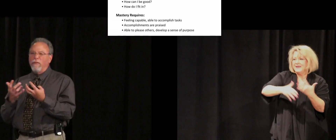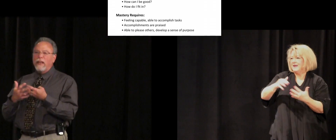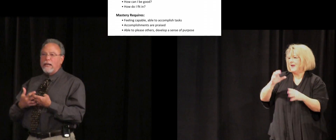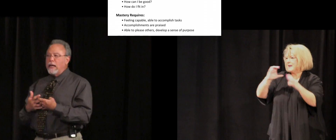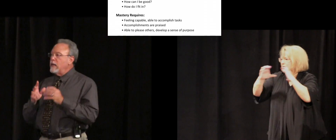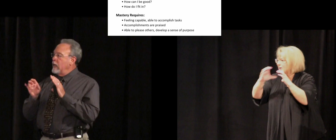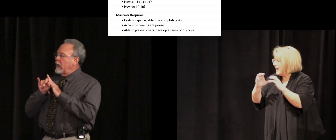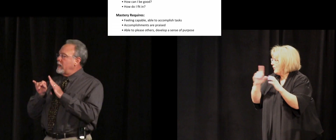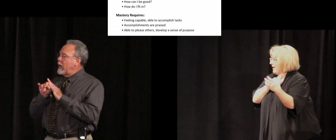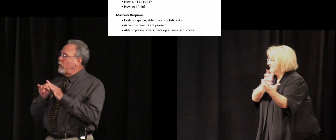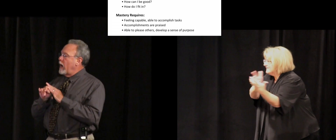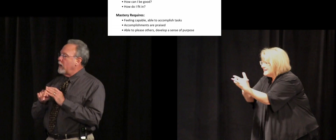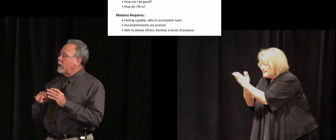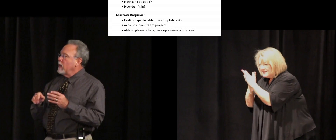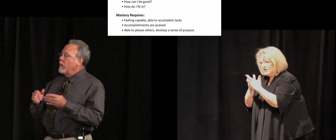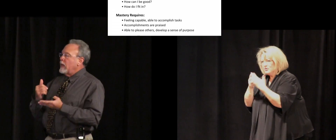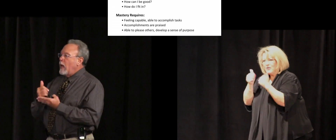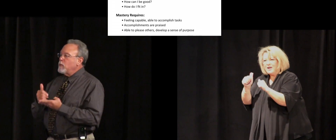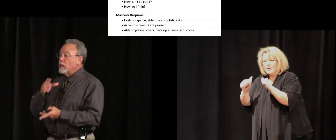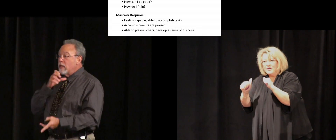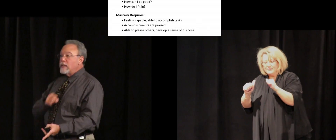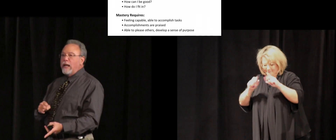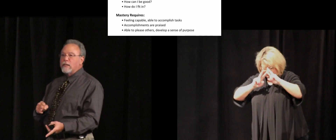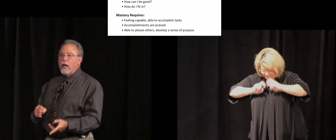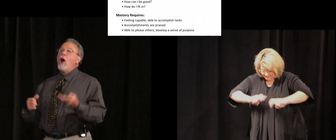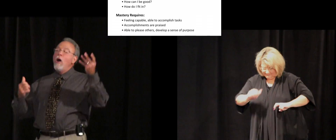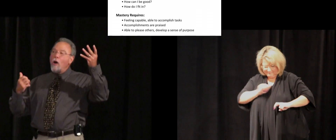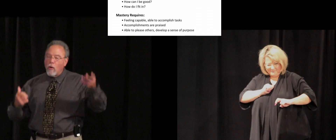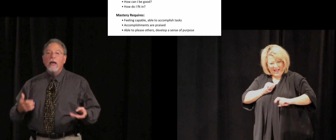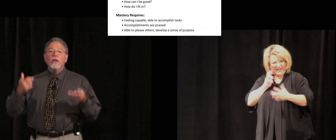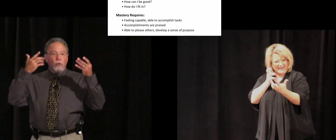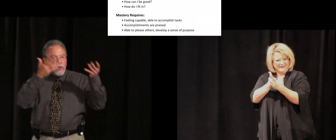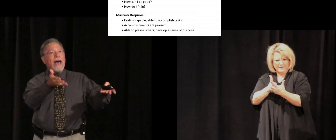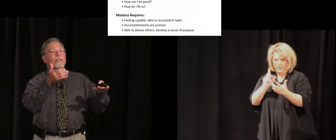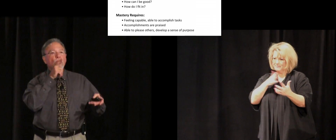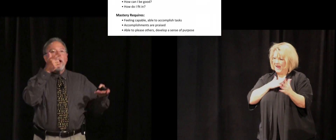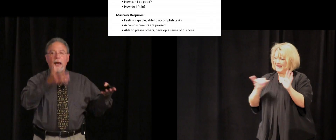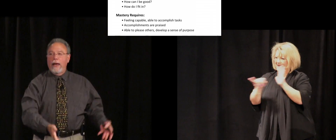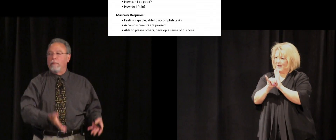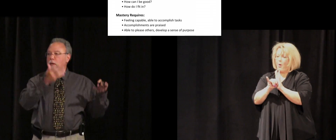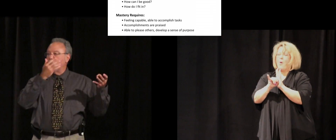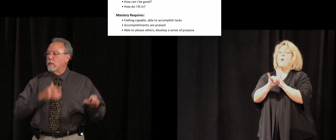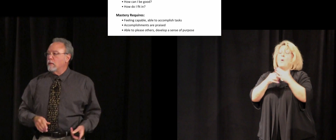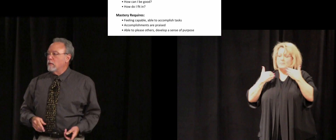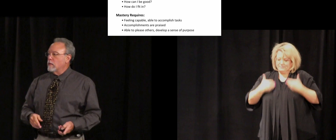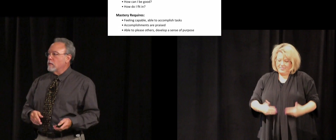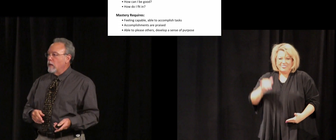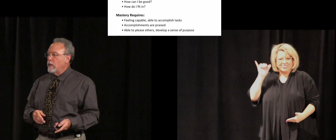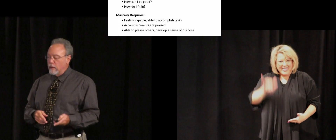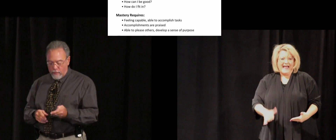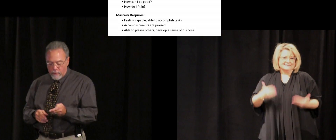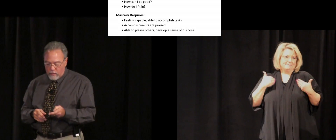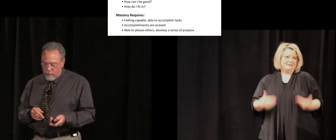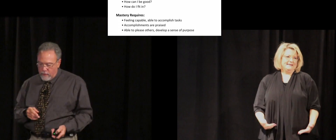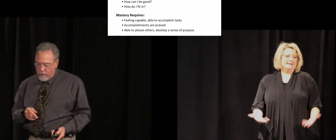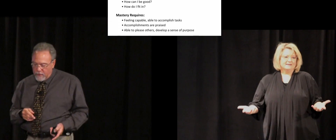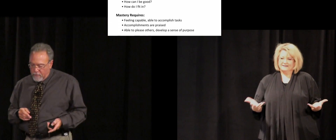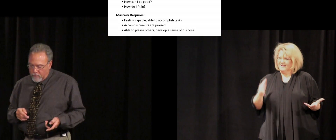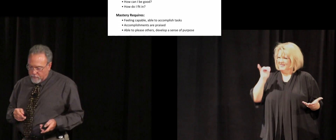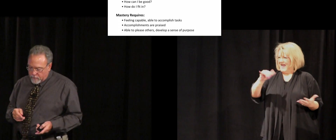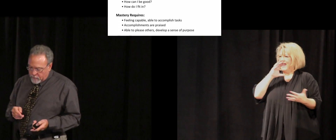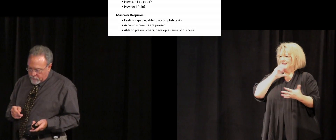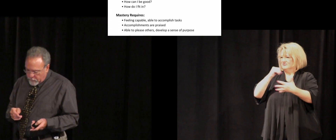They don't understand the feelings of other people primarily because they don't understand the feelings of themselves. And we'll talk